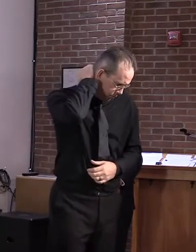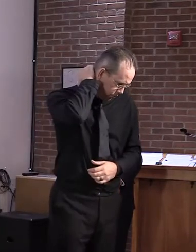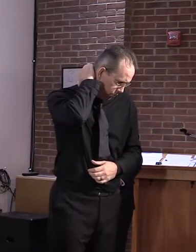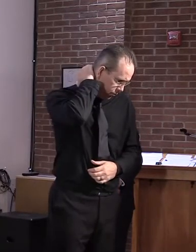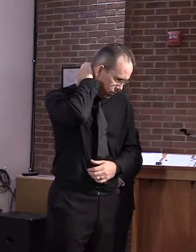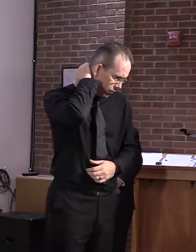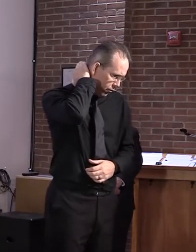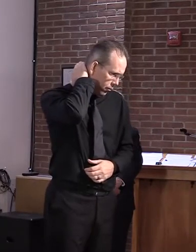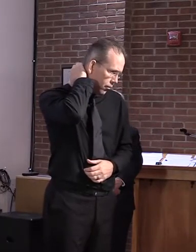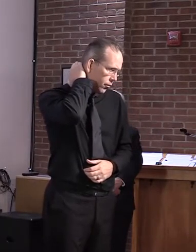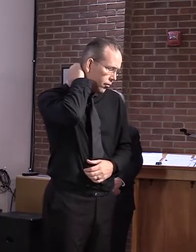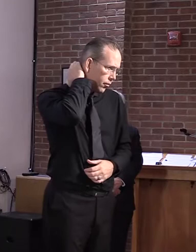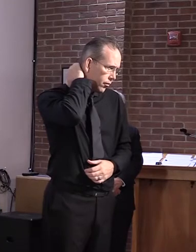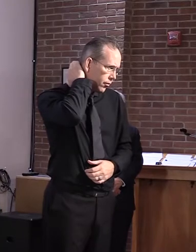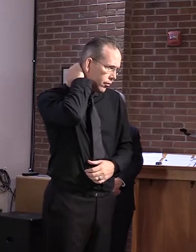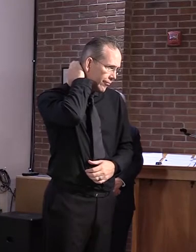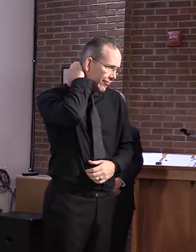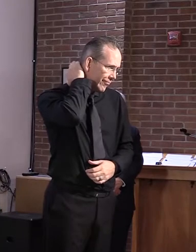Can everyone hear me? We can.